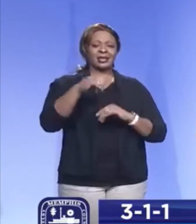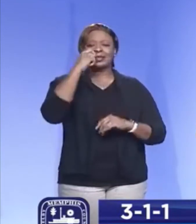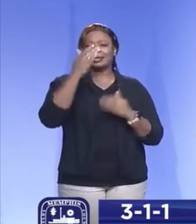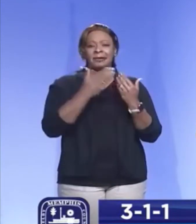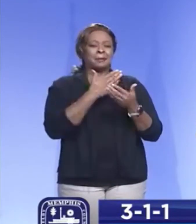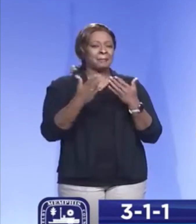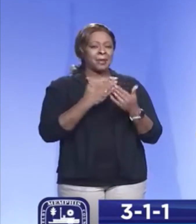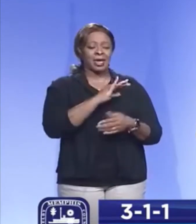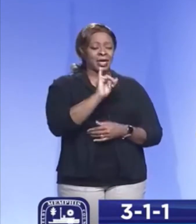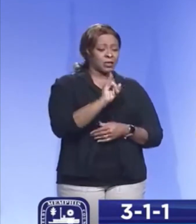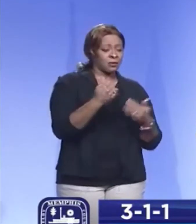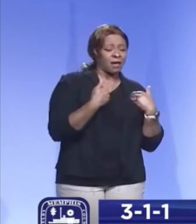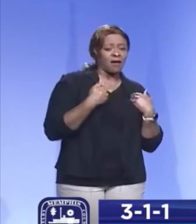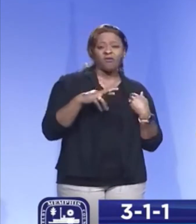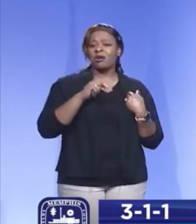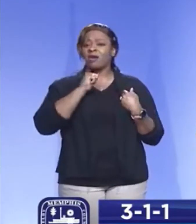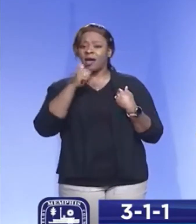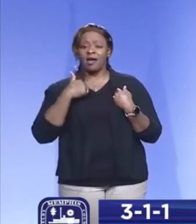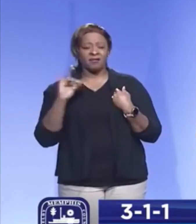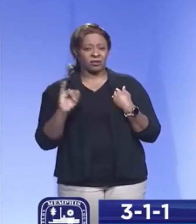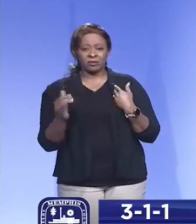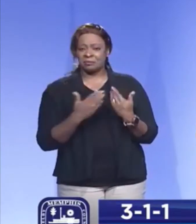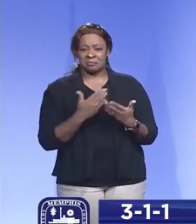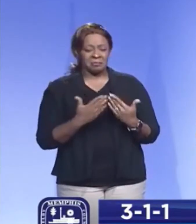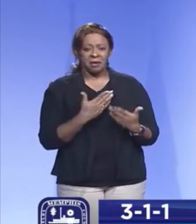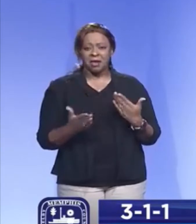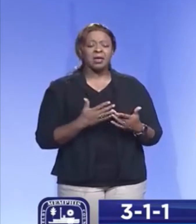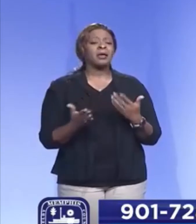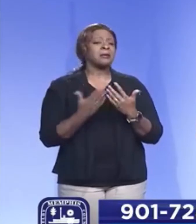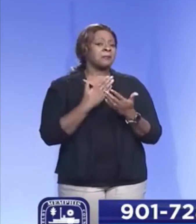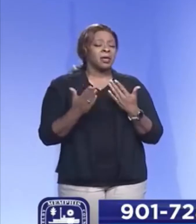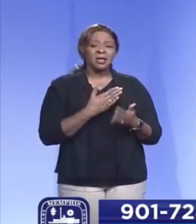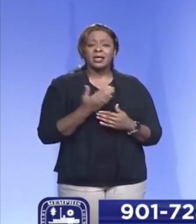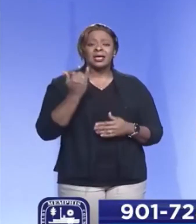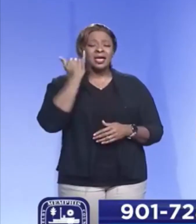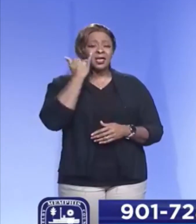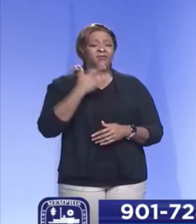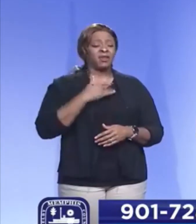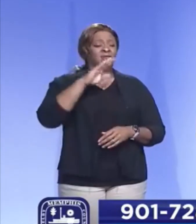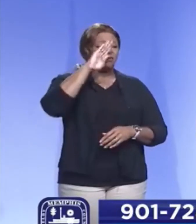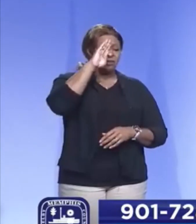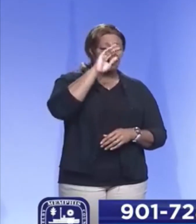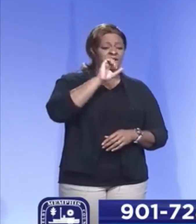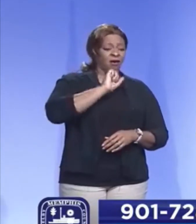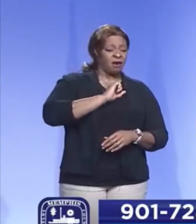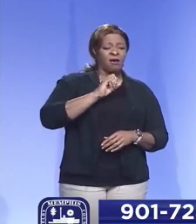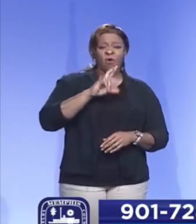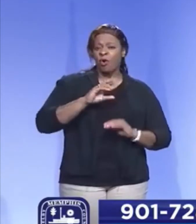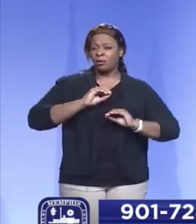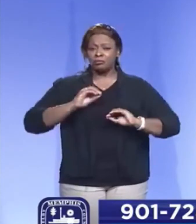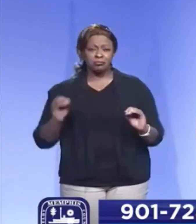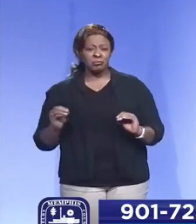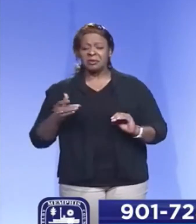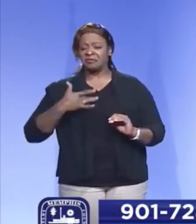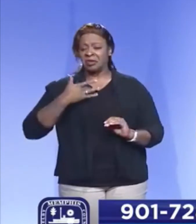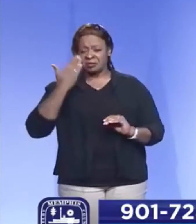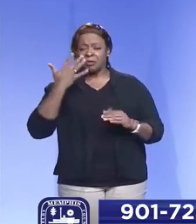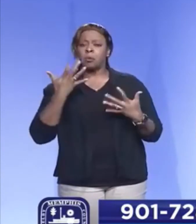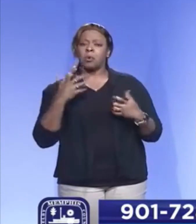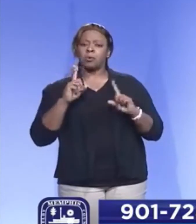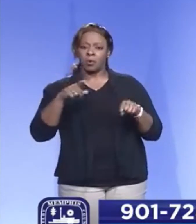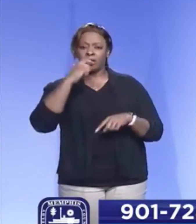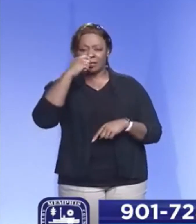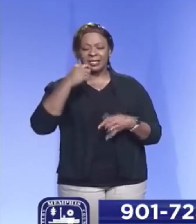regardless of insurance status and really regardless of whether they're symptomatic or not, we are still underutilizing